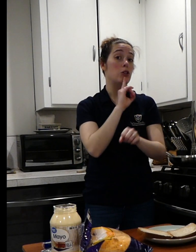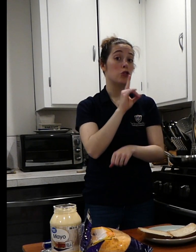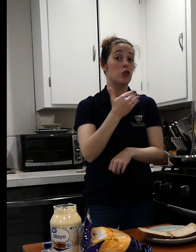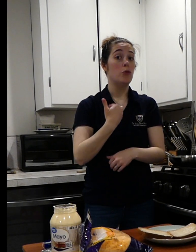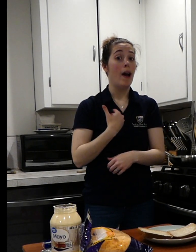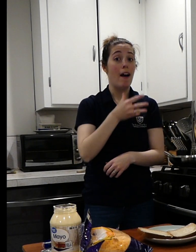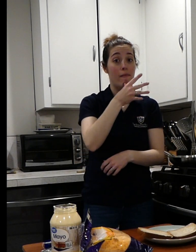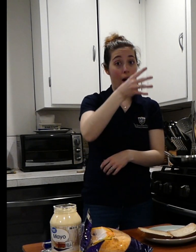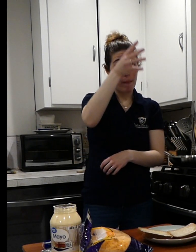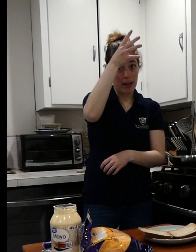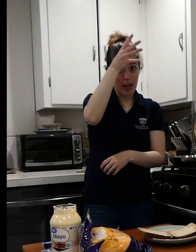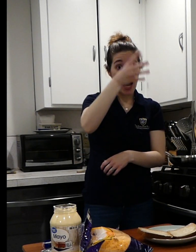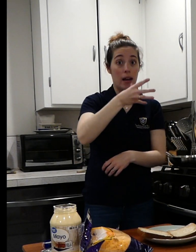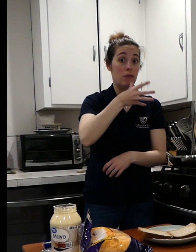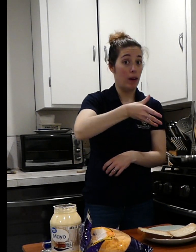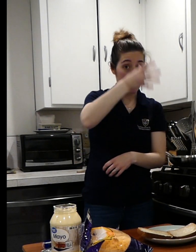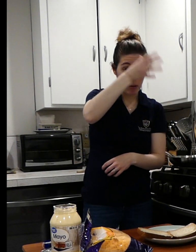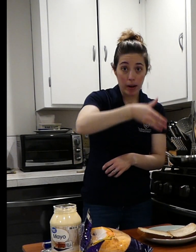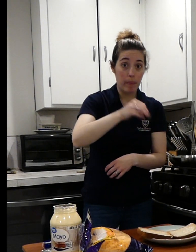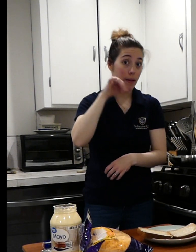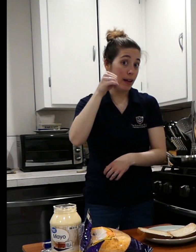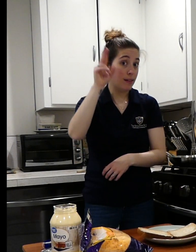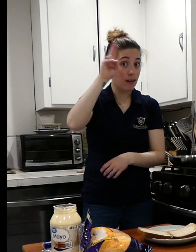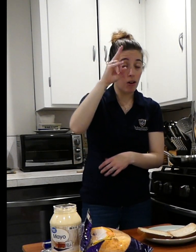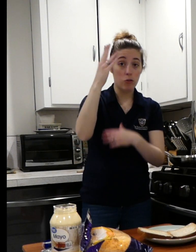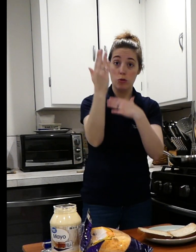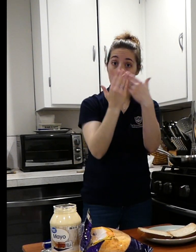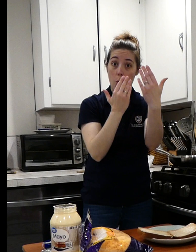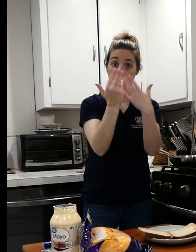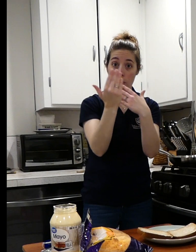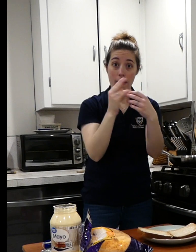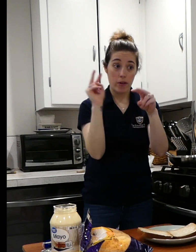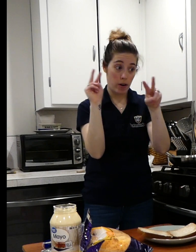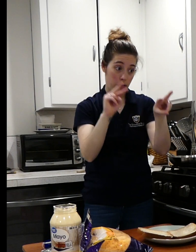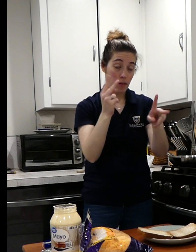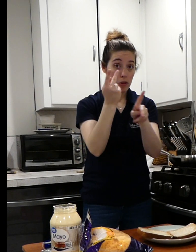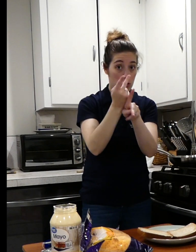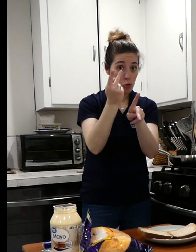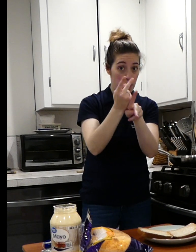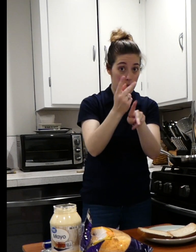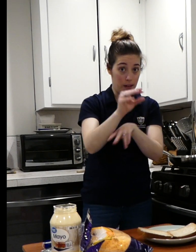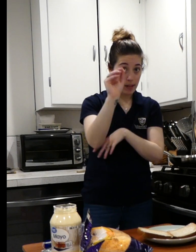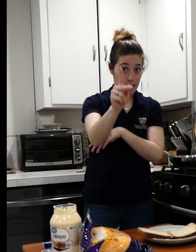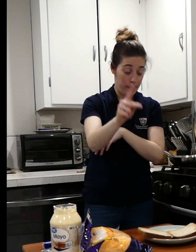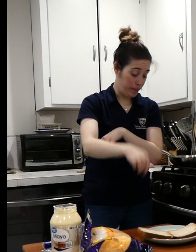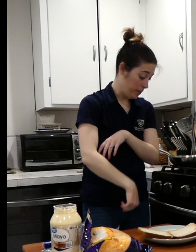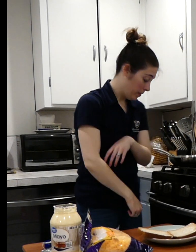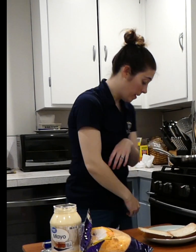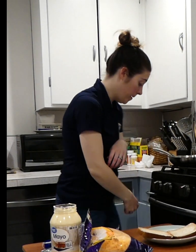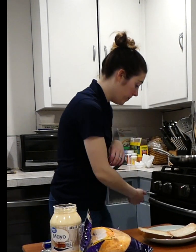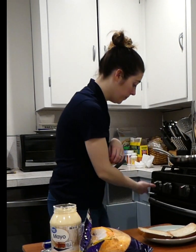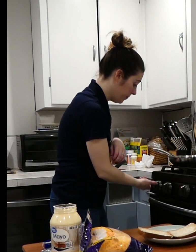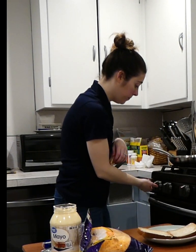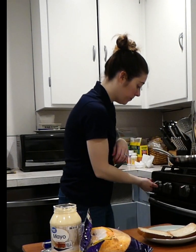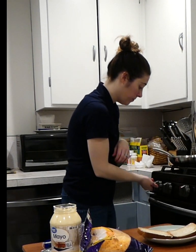sure you have mom and dad, grandma and grandpa, aunts and uncles, whoever, supervising. Okay.